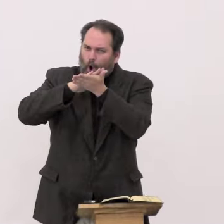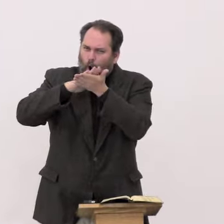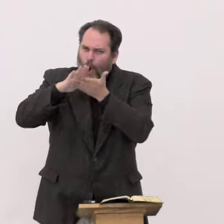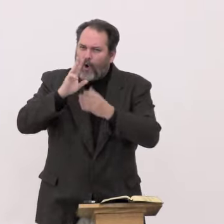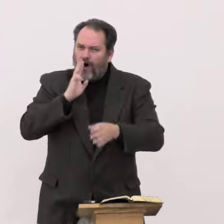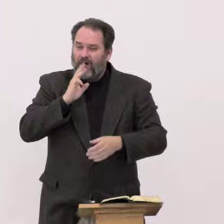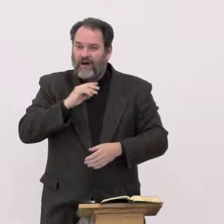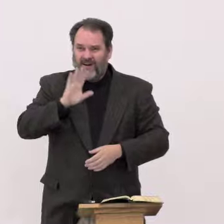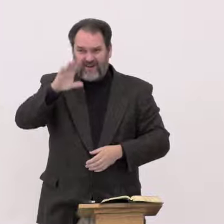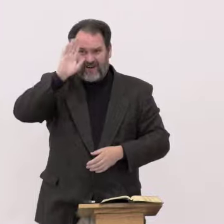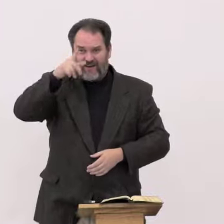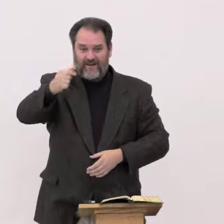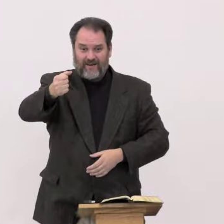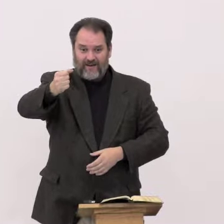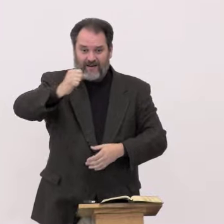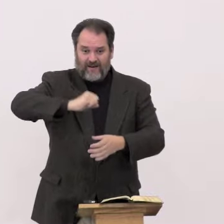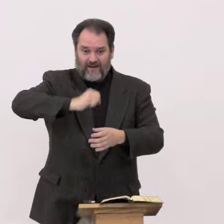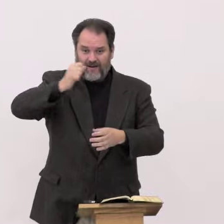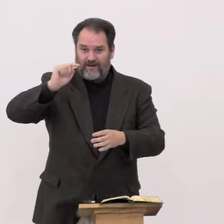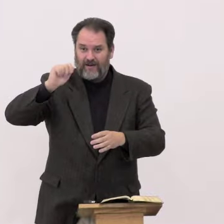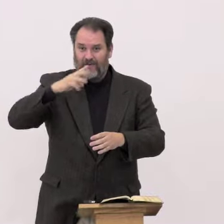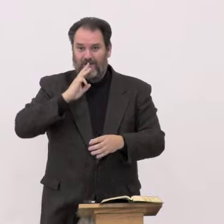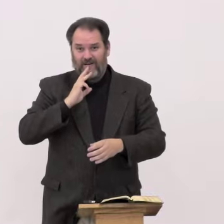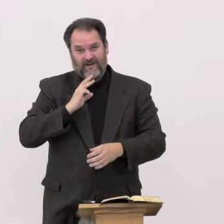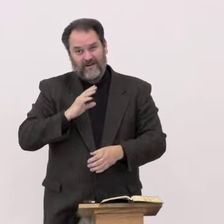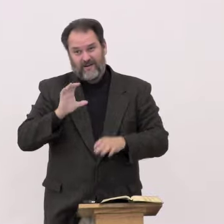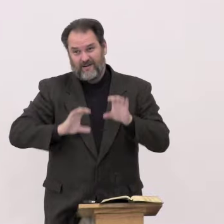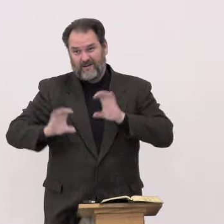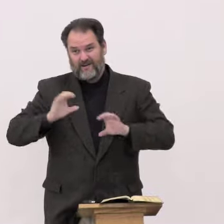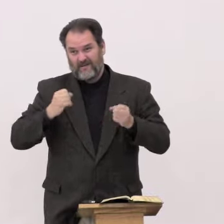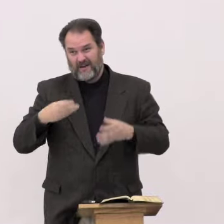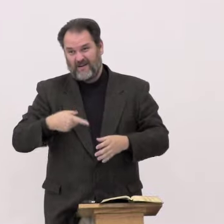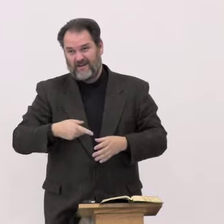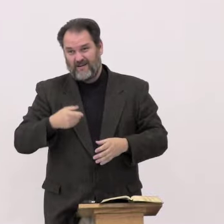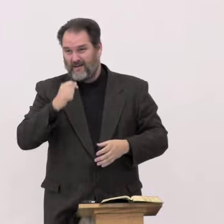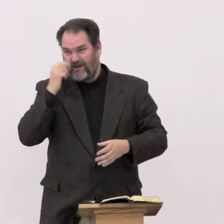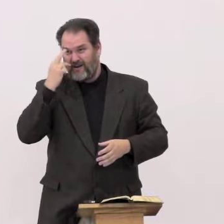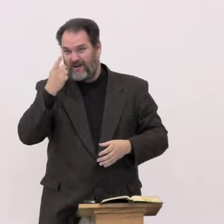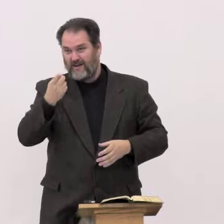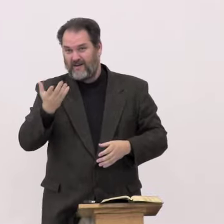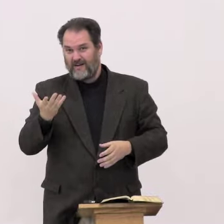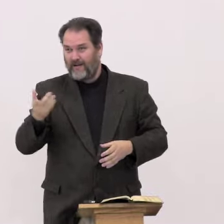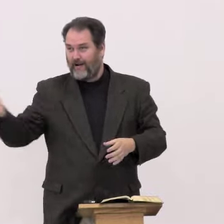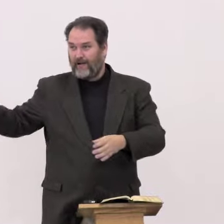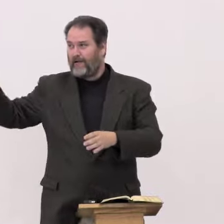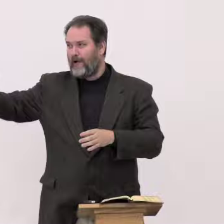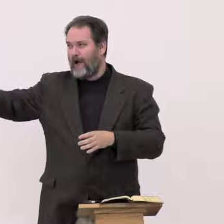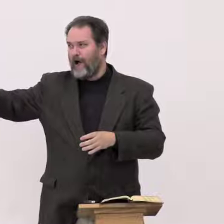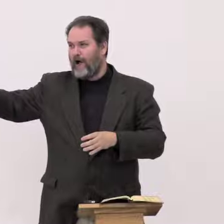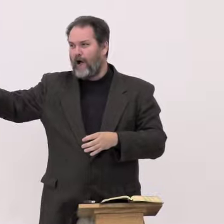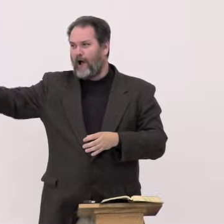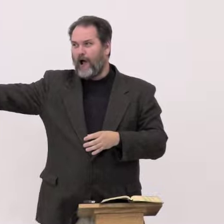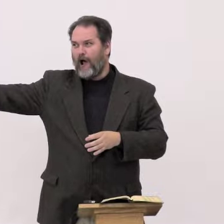of water from the sewer. You know, tap water, so there's many chemicals in it. You might